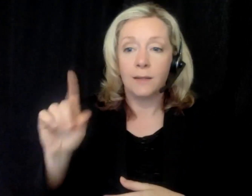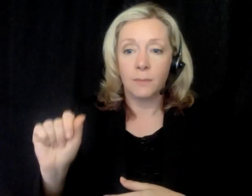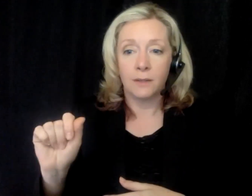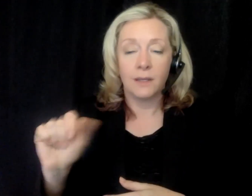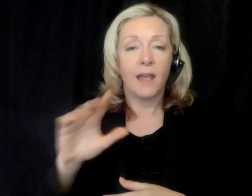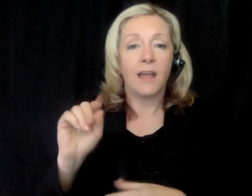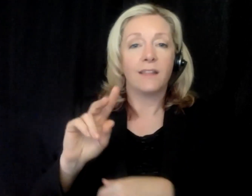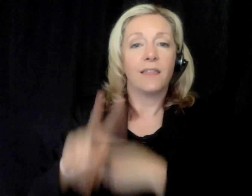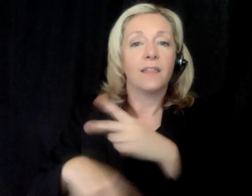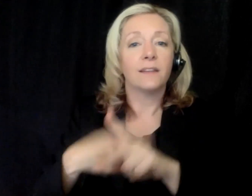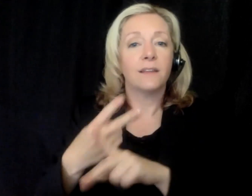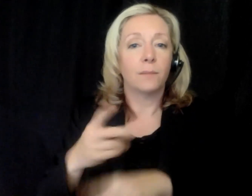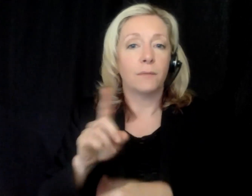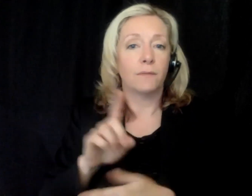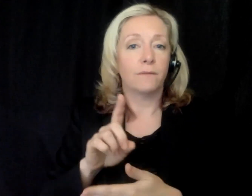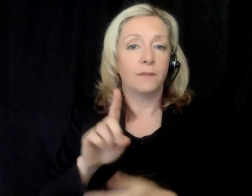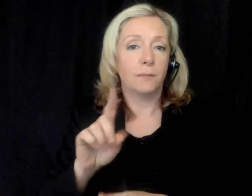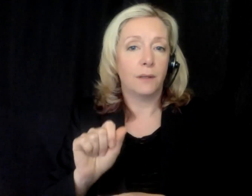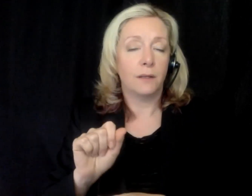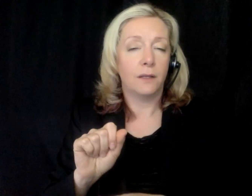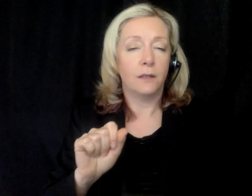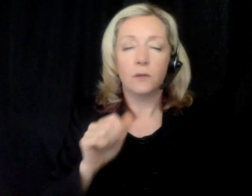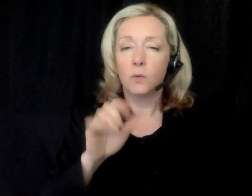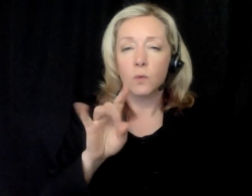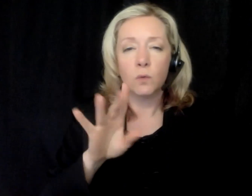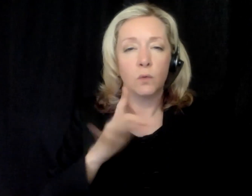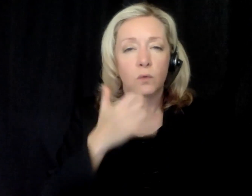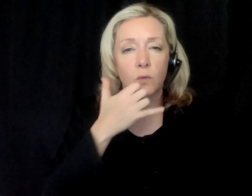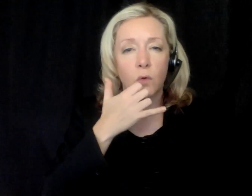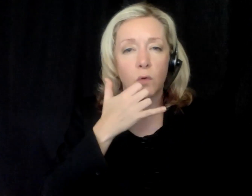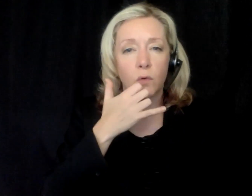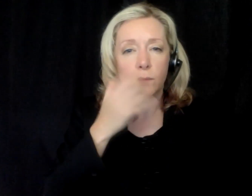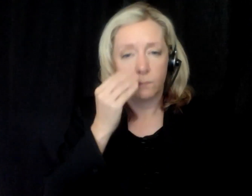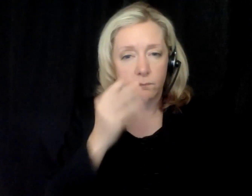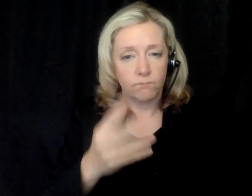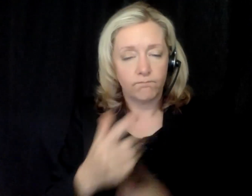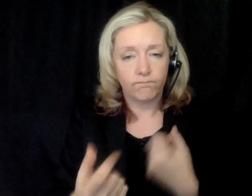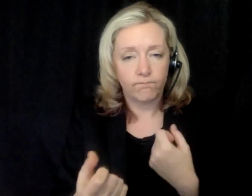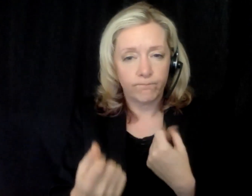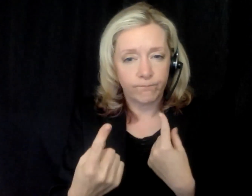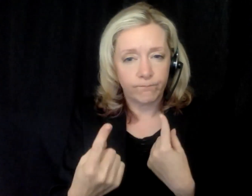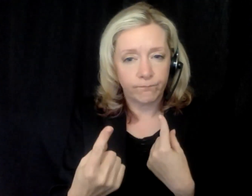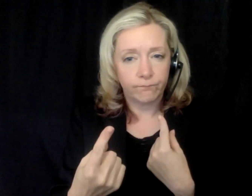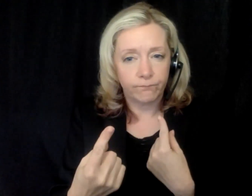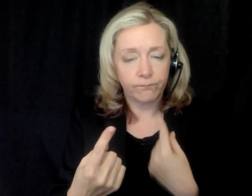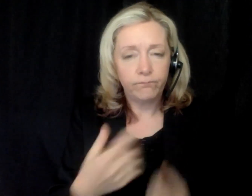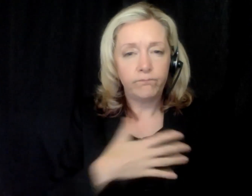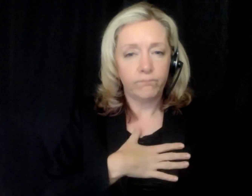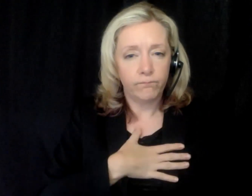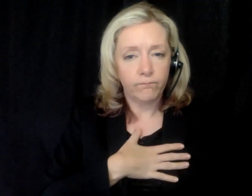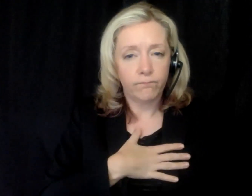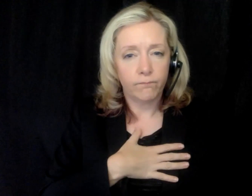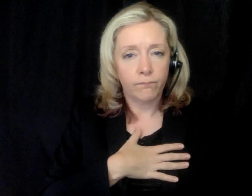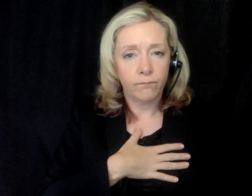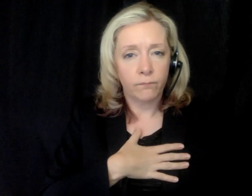of their disability. And I just think that's so wrong. And I want you to know I'm with you and I feel for you. And